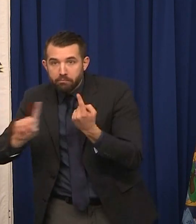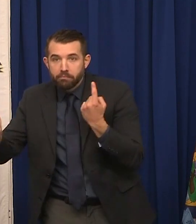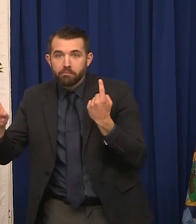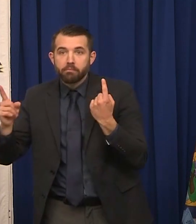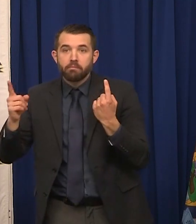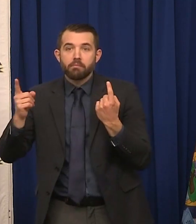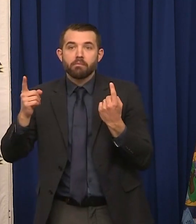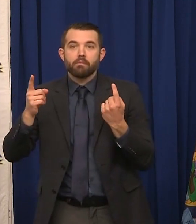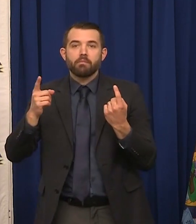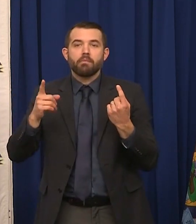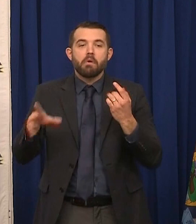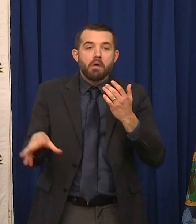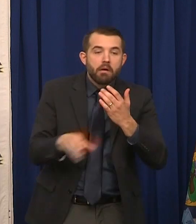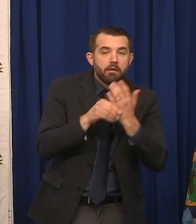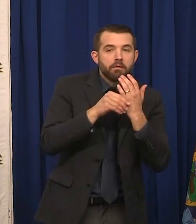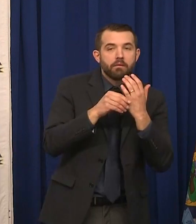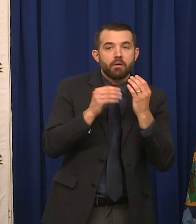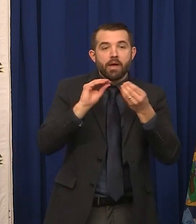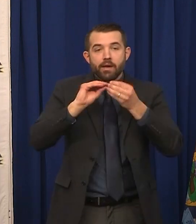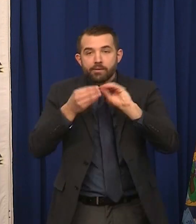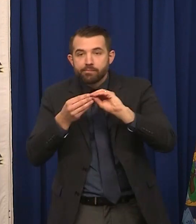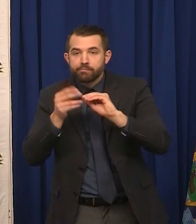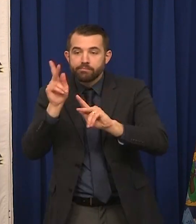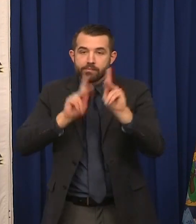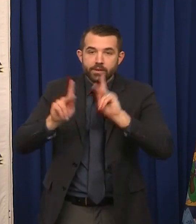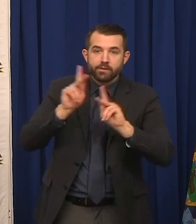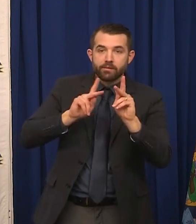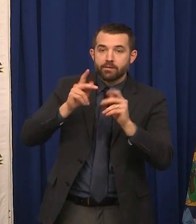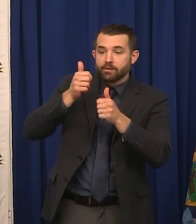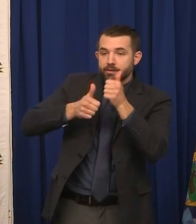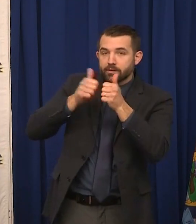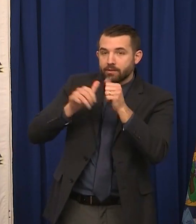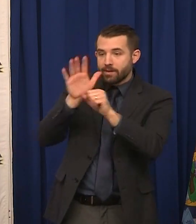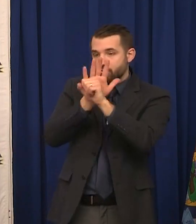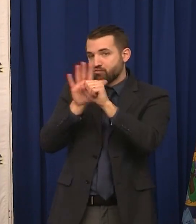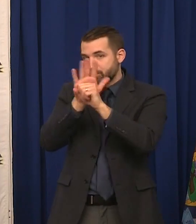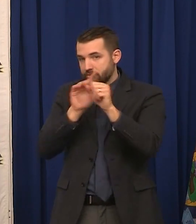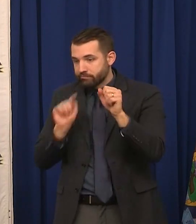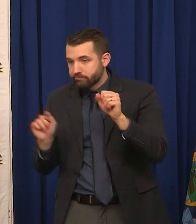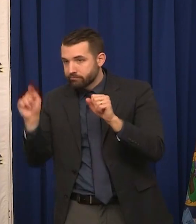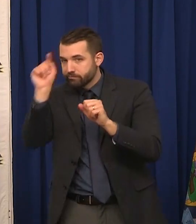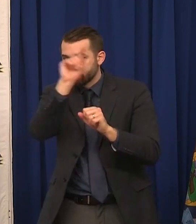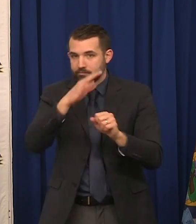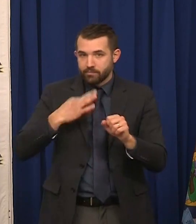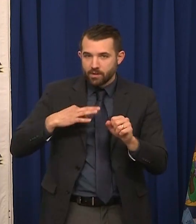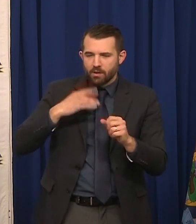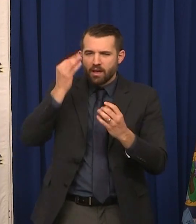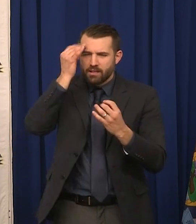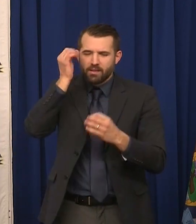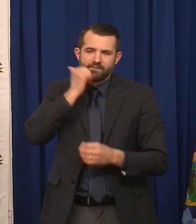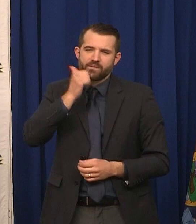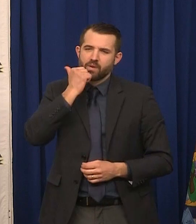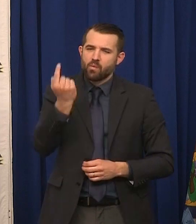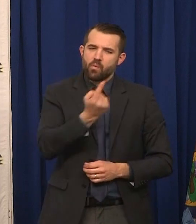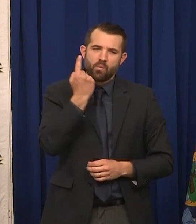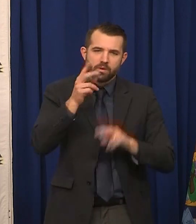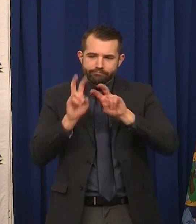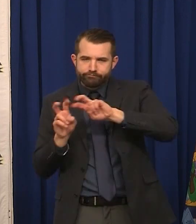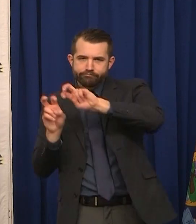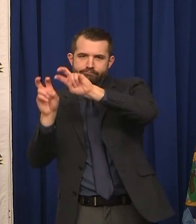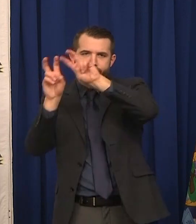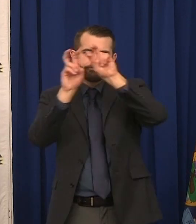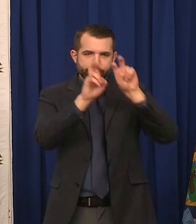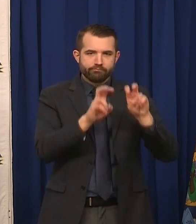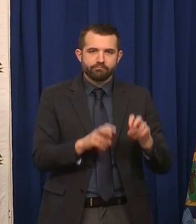those differ from other more densely populated states. I'm gonna go back to the phone and then Brad will go to you next. Amy Brown from